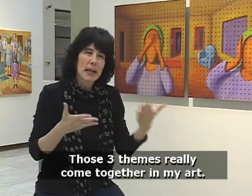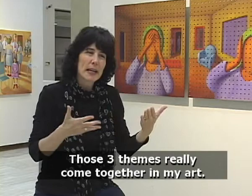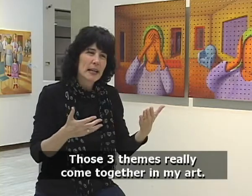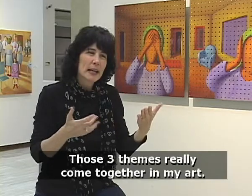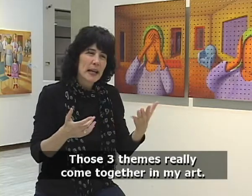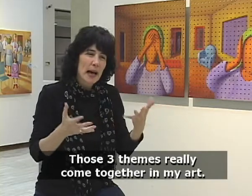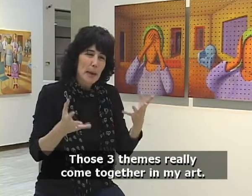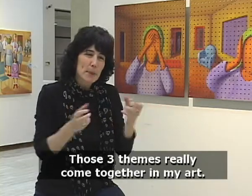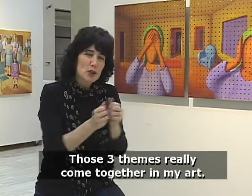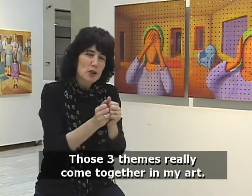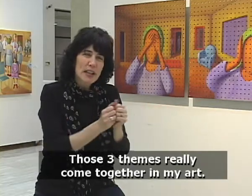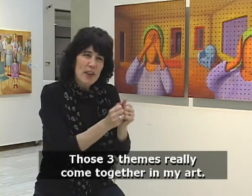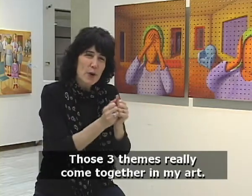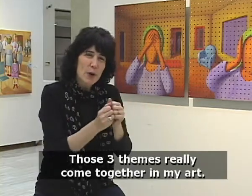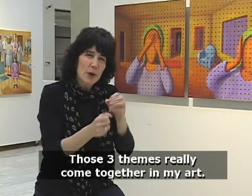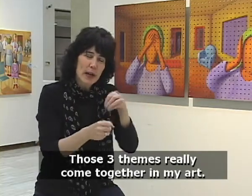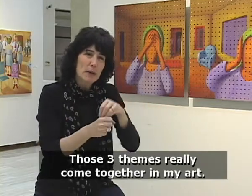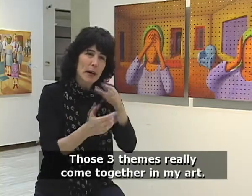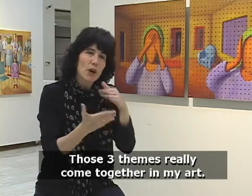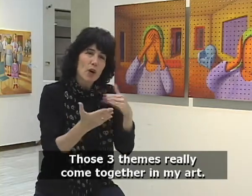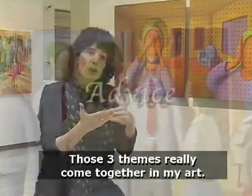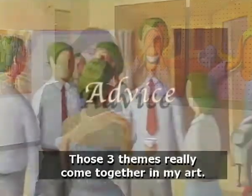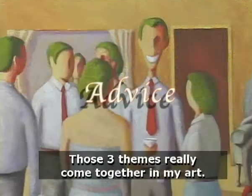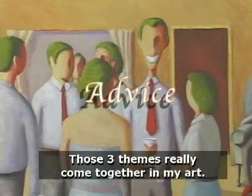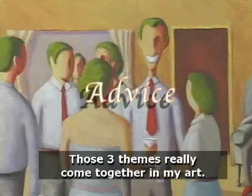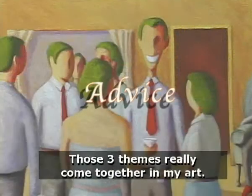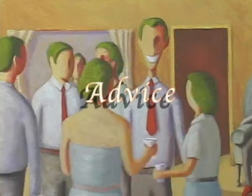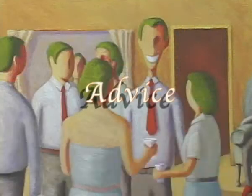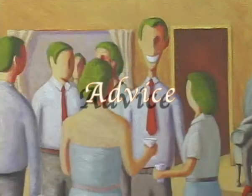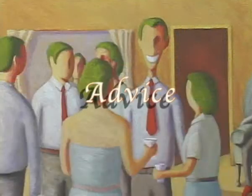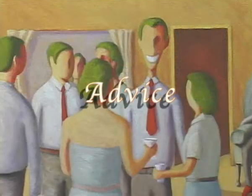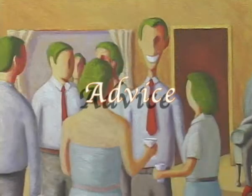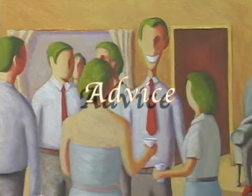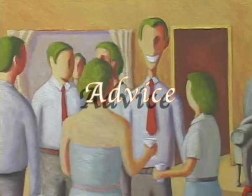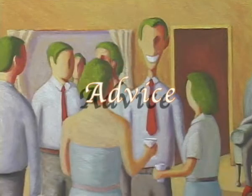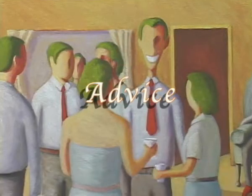themes really come together in my art.